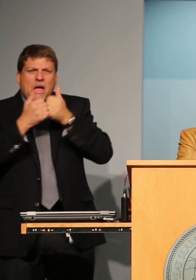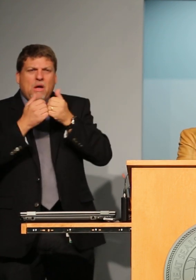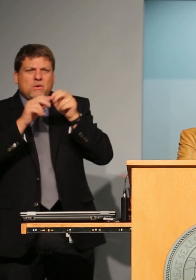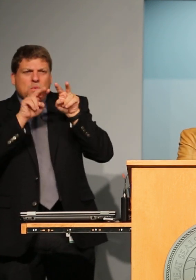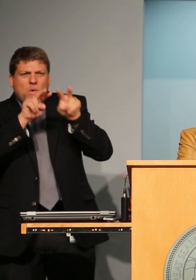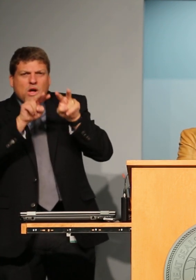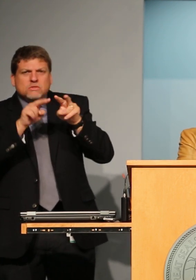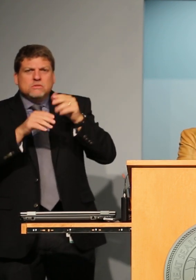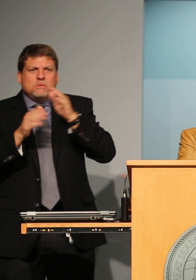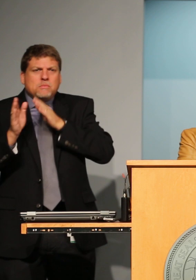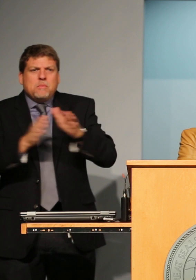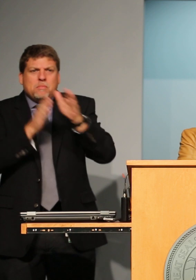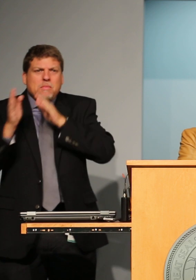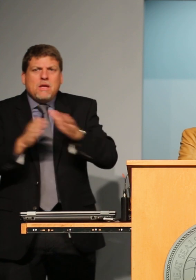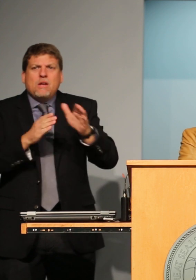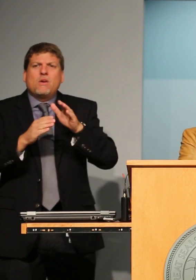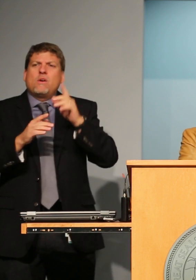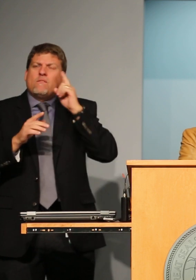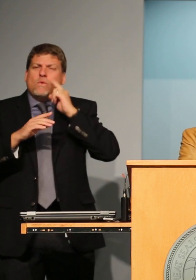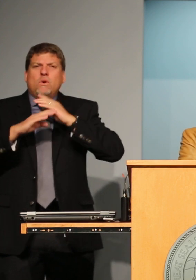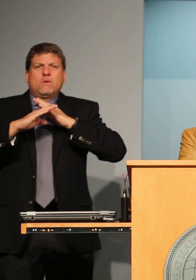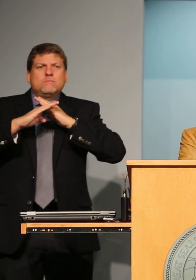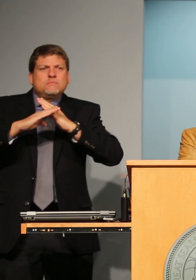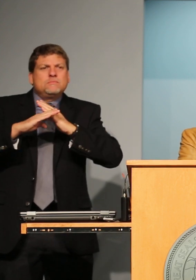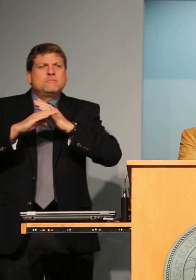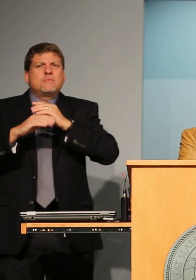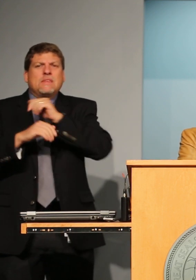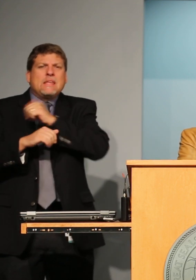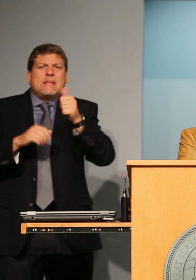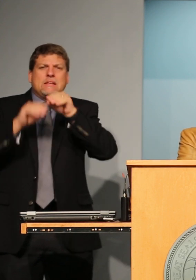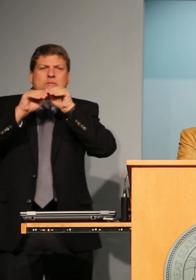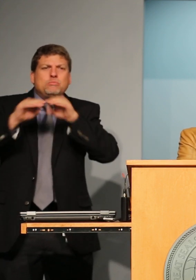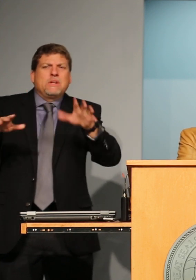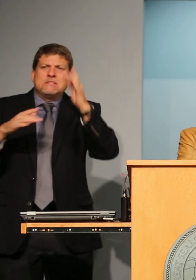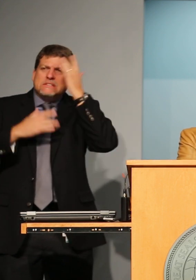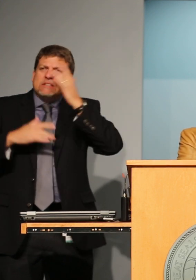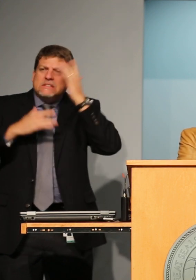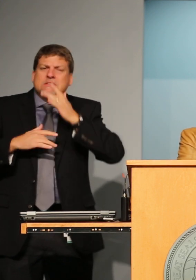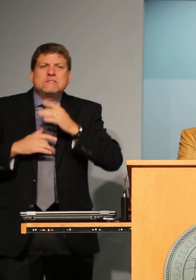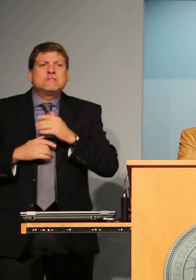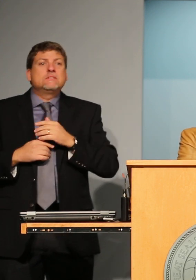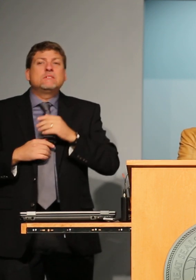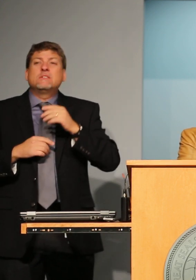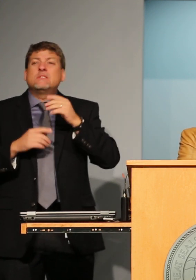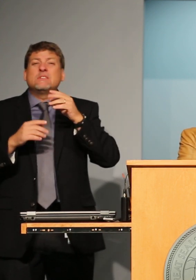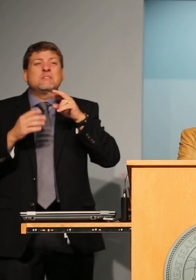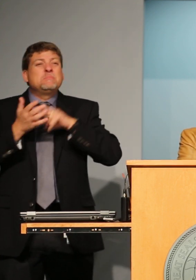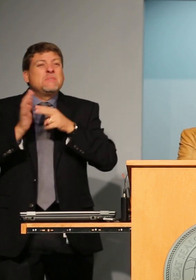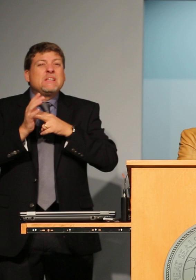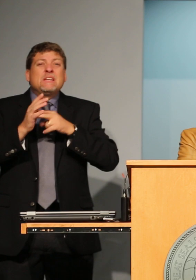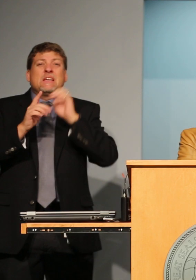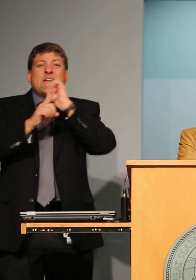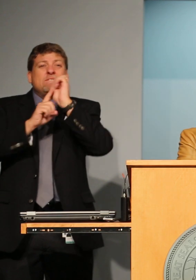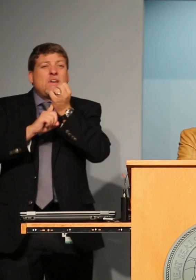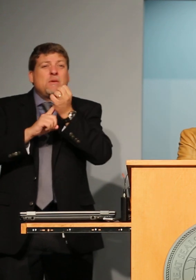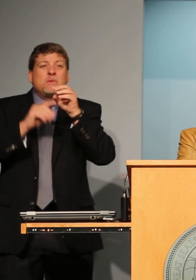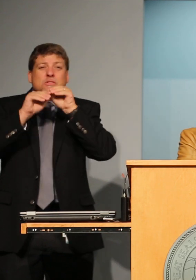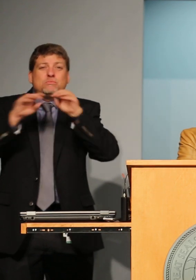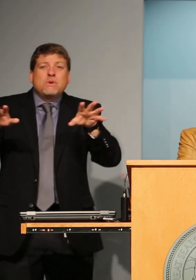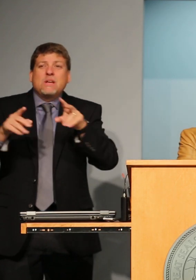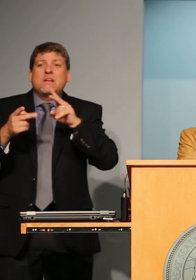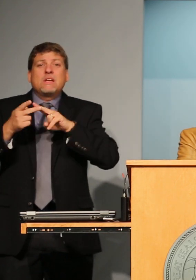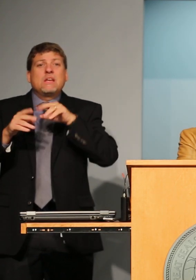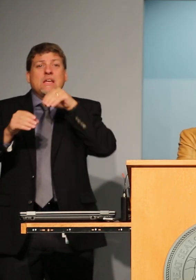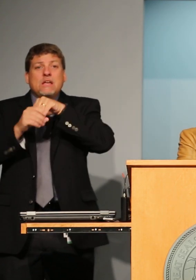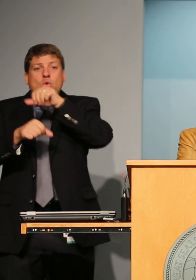the programmatic activities for communicable disease, occupational and environmental health,